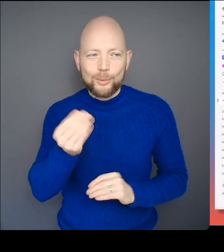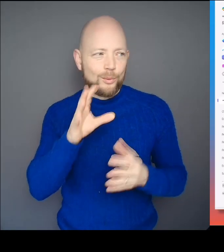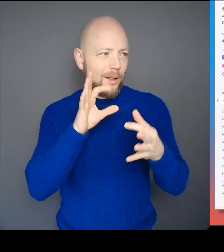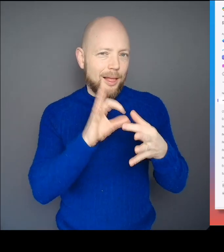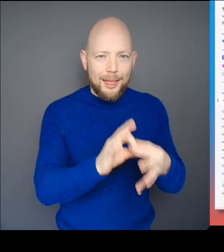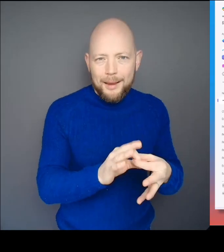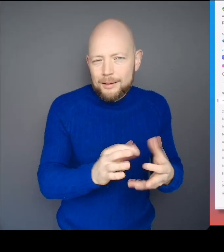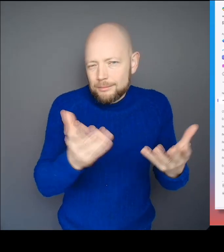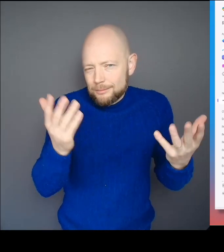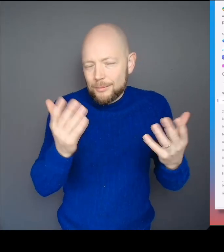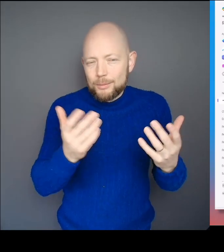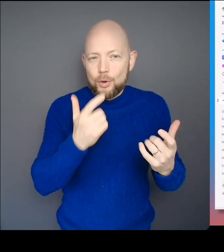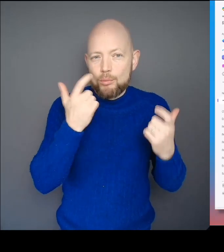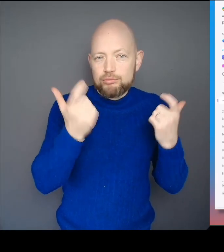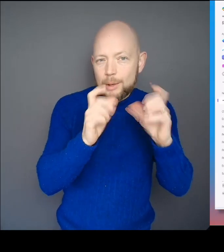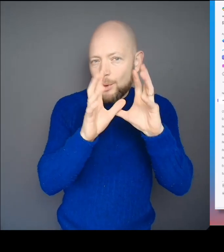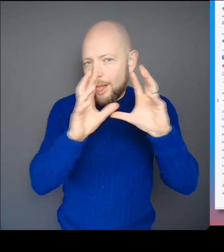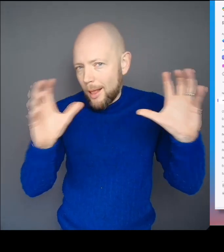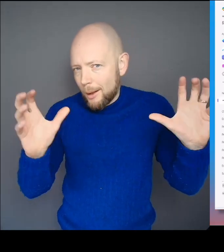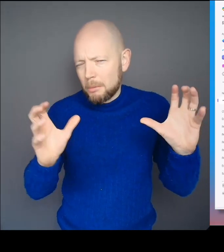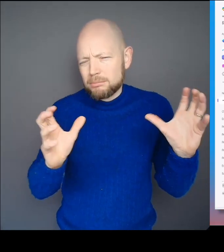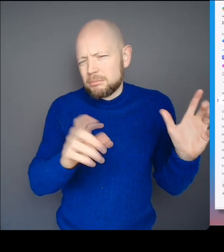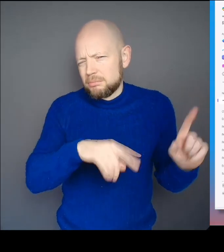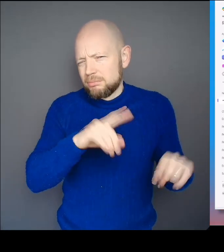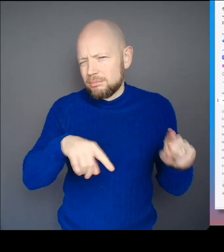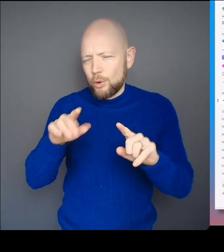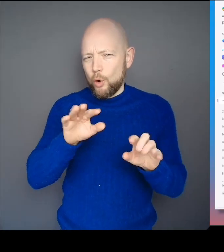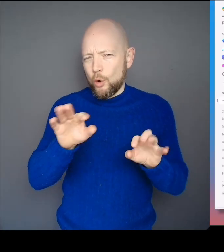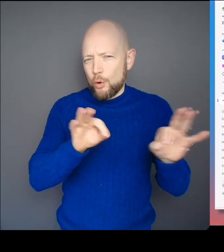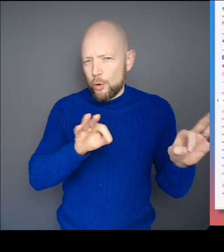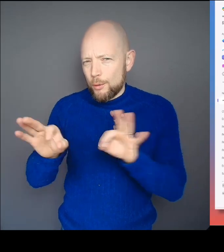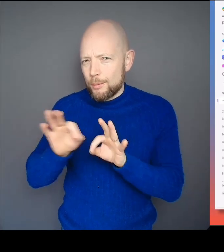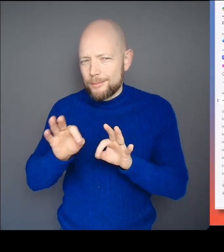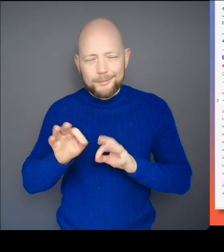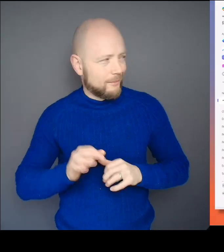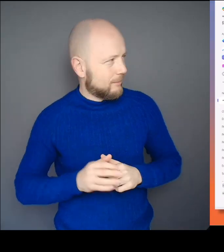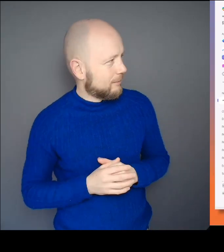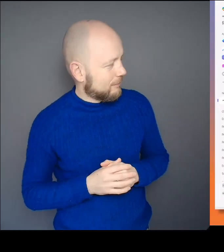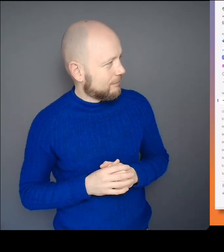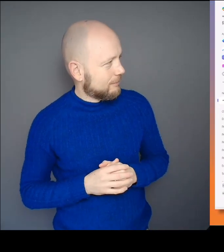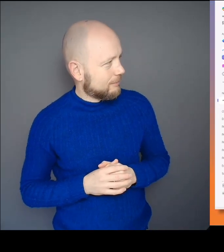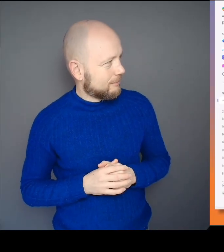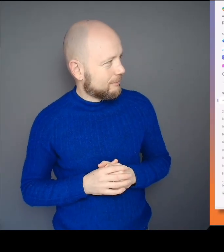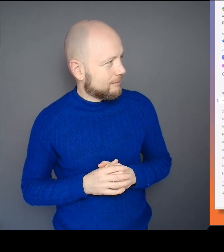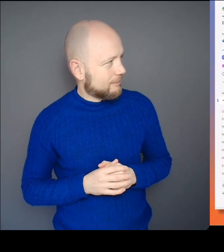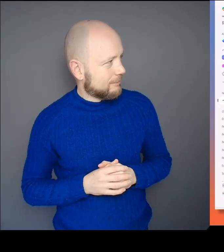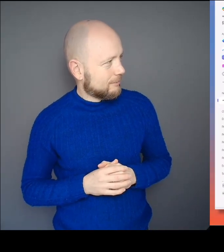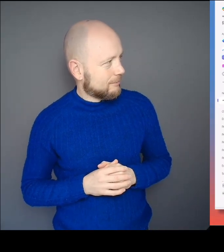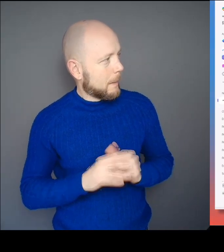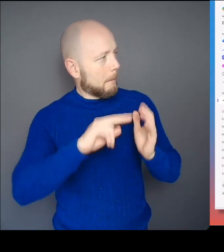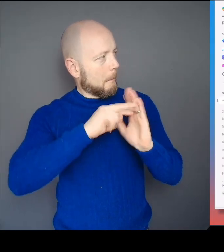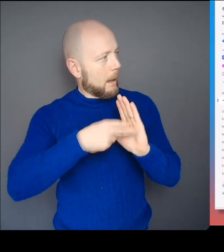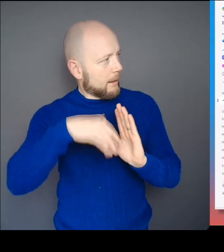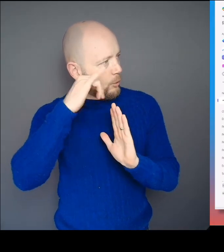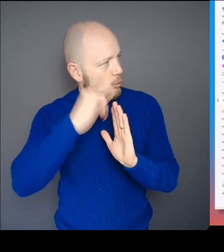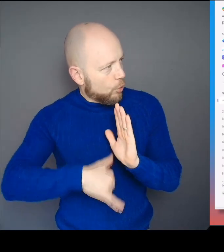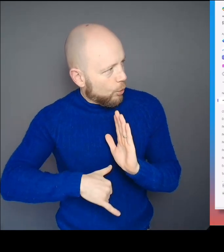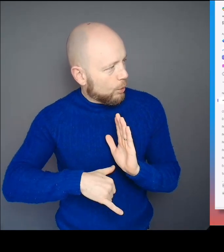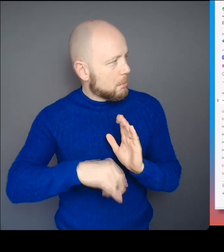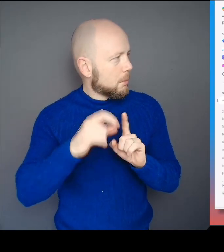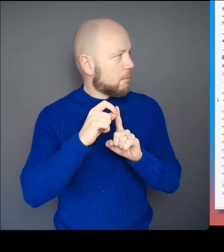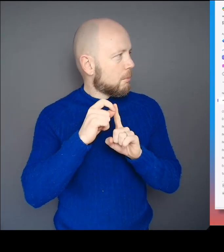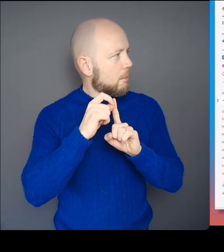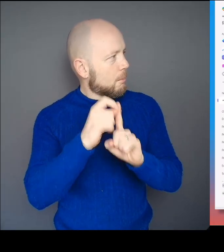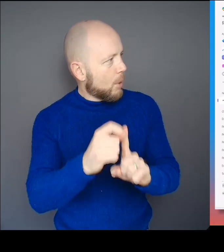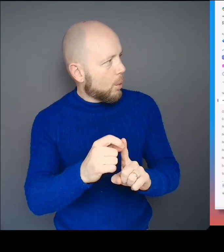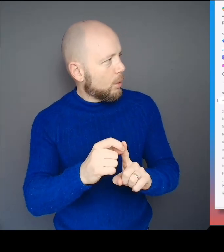search, you can upload, you can link to something, or you can browse cloud files. So we have got a planning